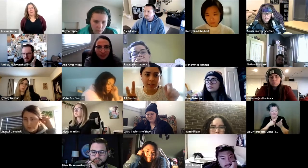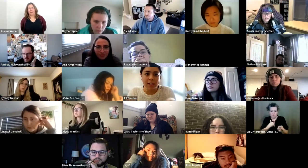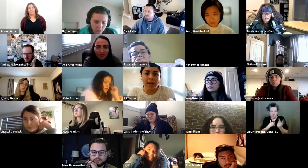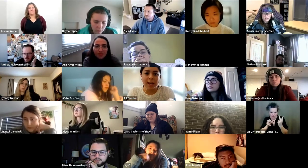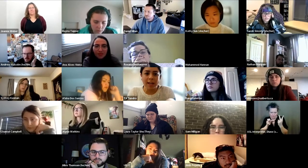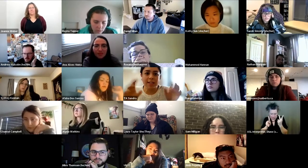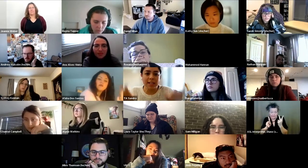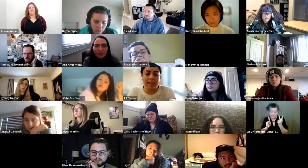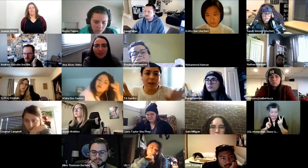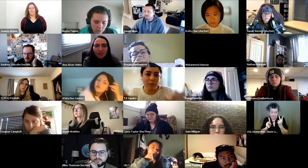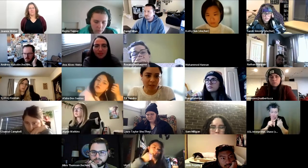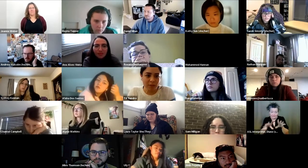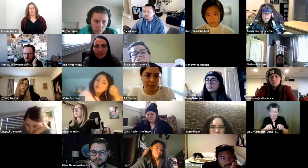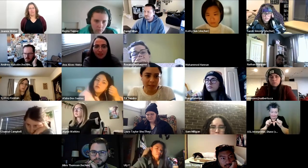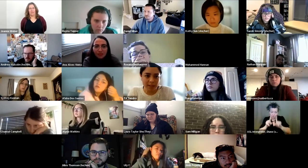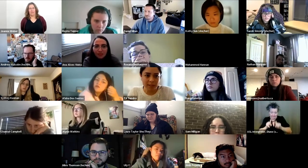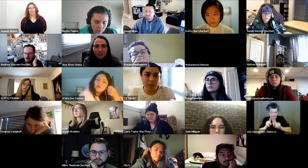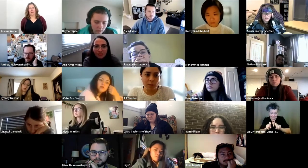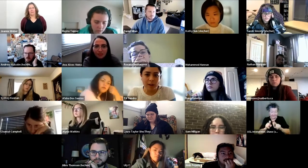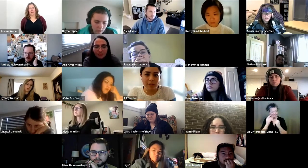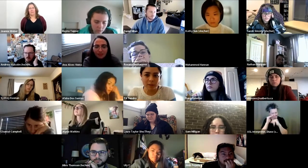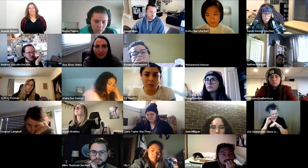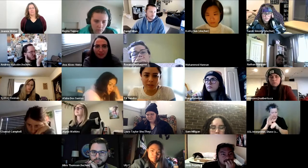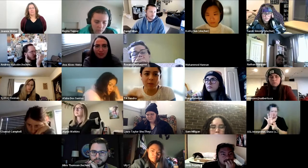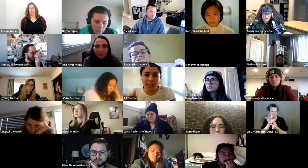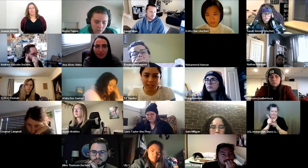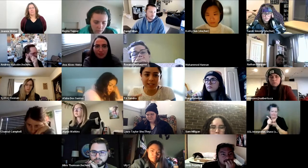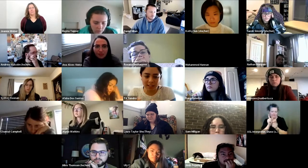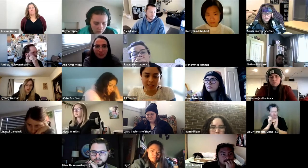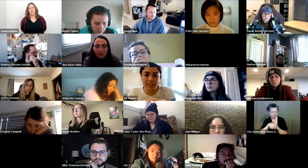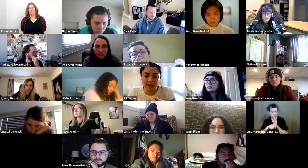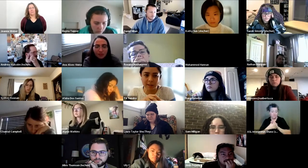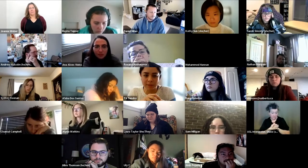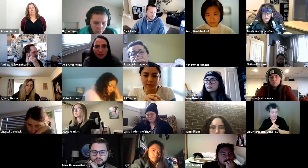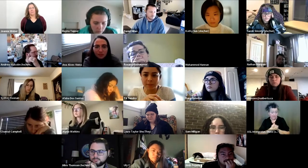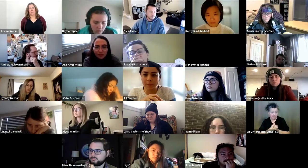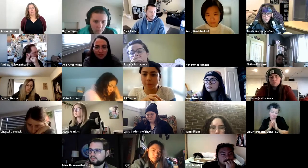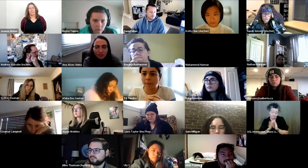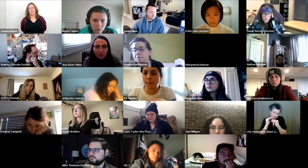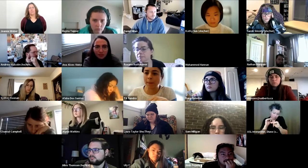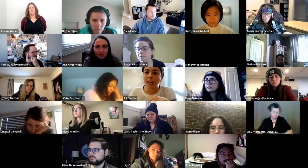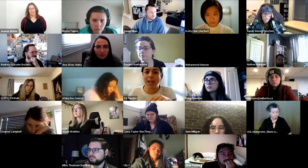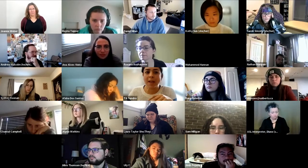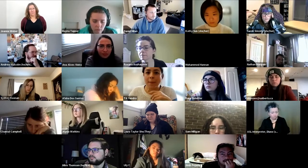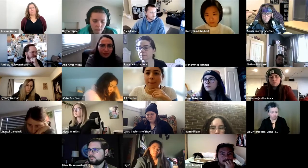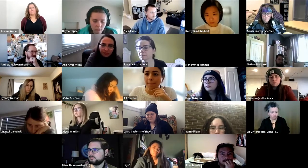quiz, and you have 25 minutes to answer the quiz. So it is time.